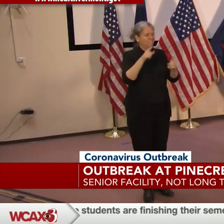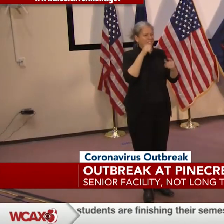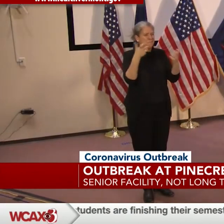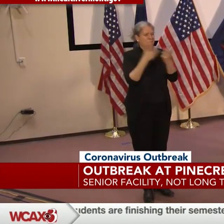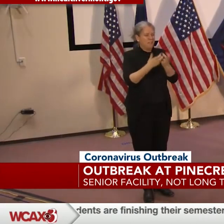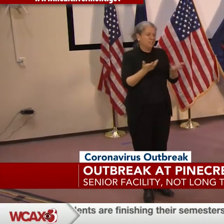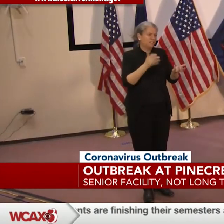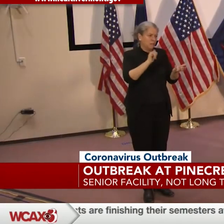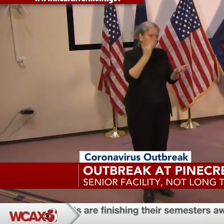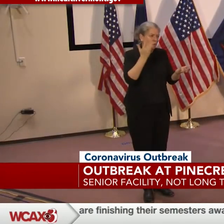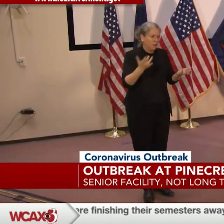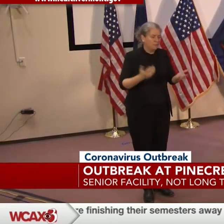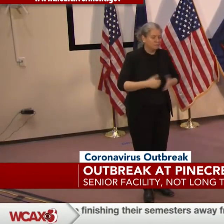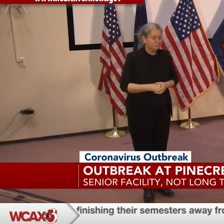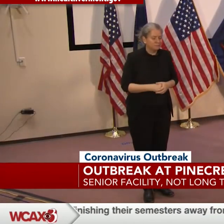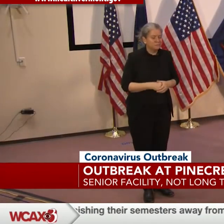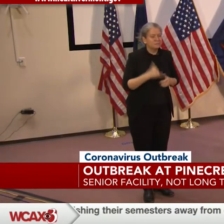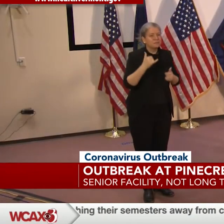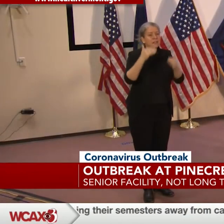Greg, the County Courier.